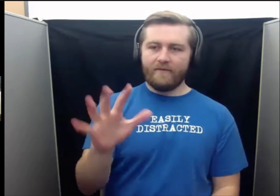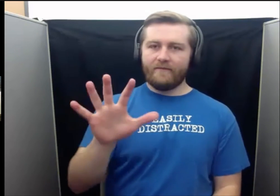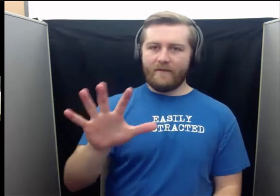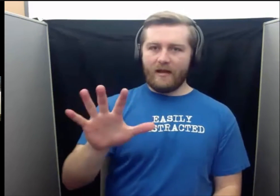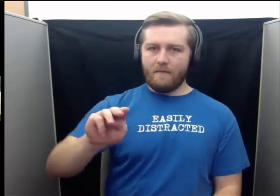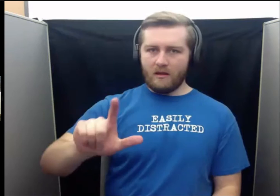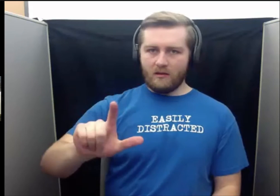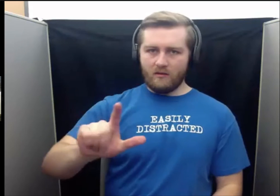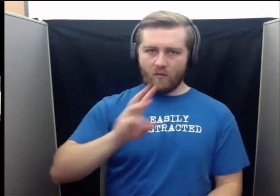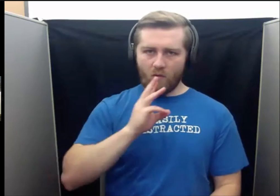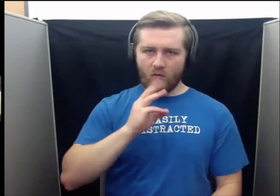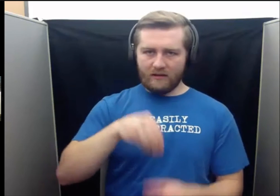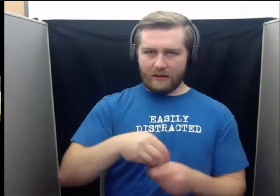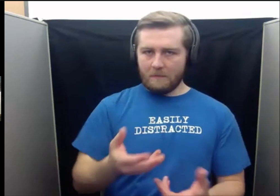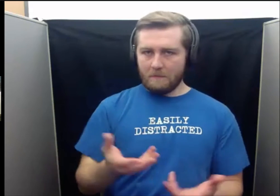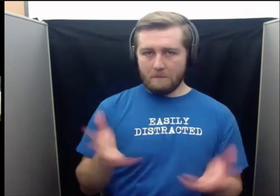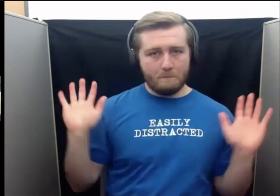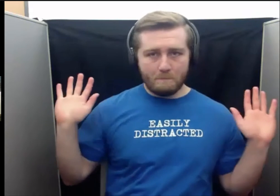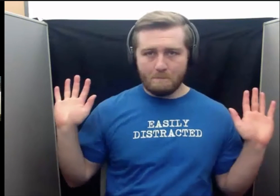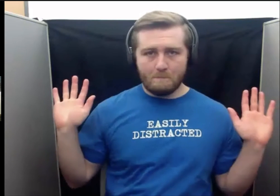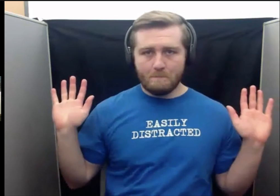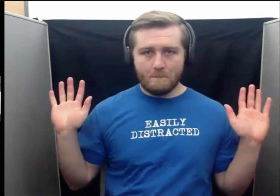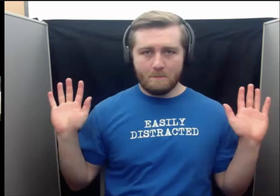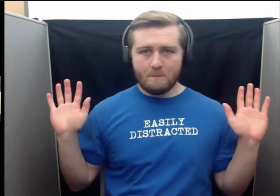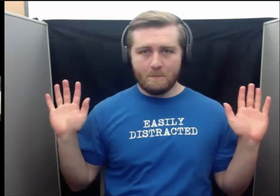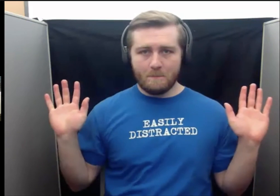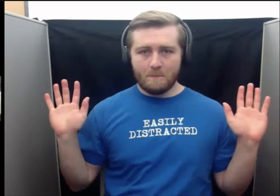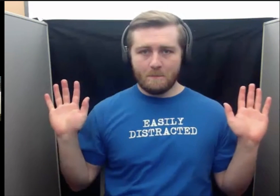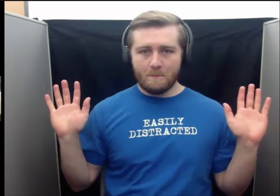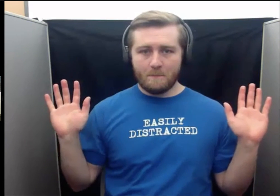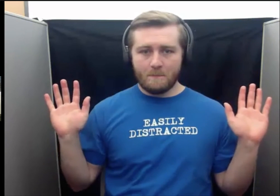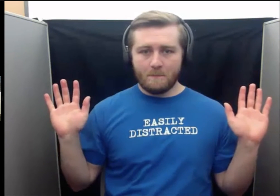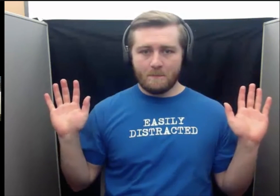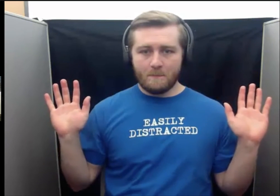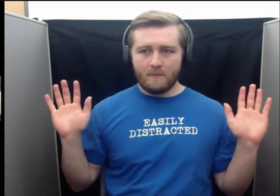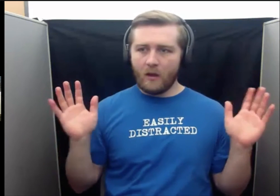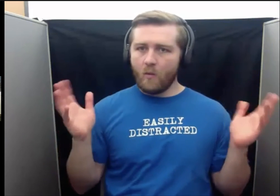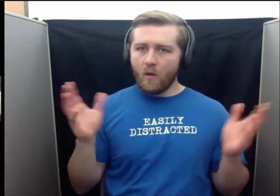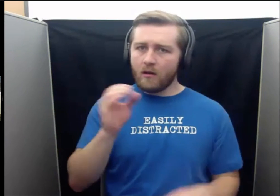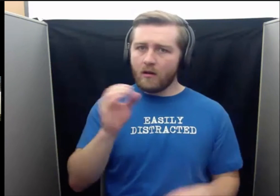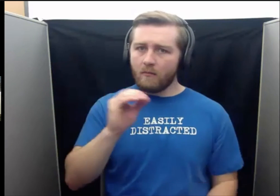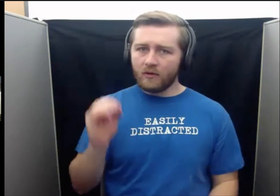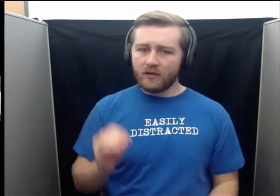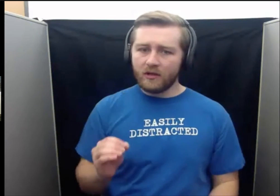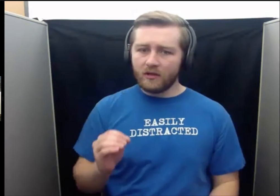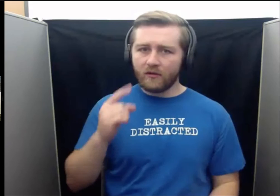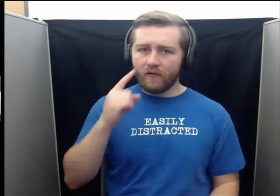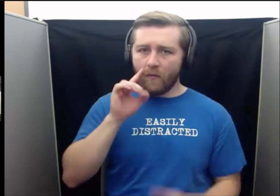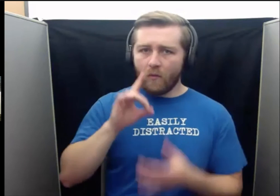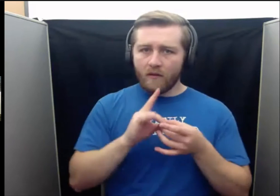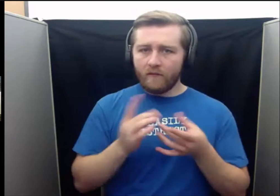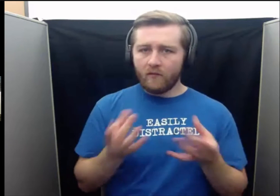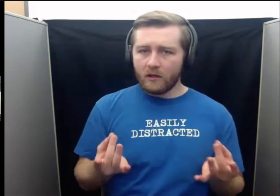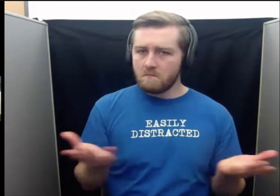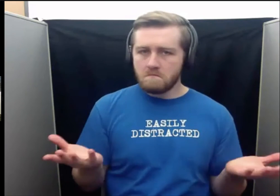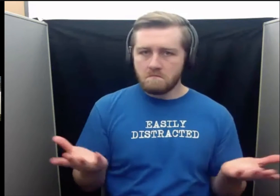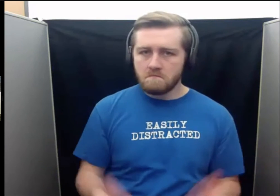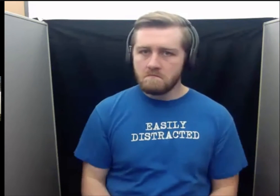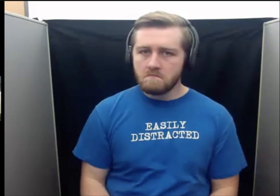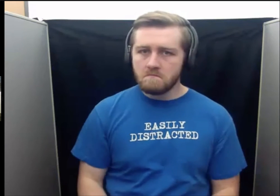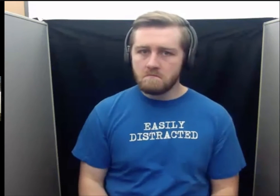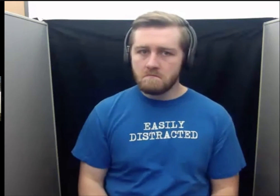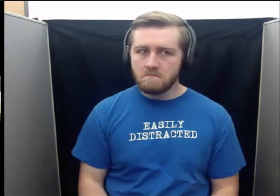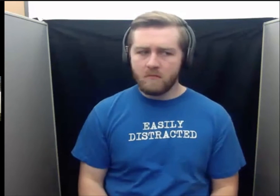this box of air that I've got. What is the percentage of the relative humidity? What's